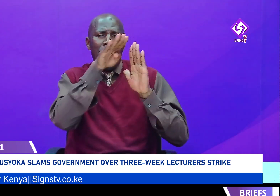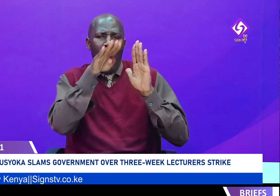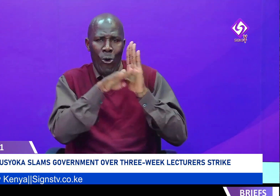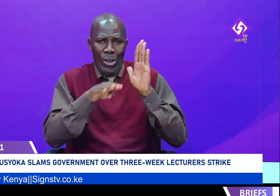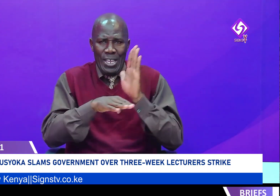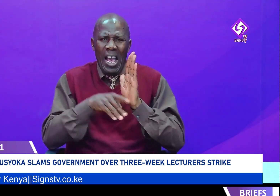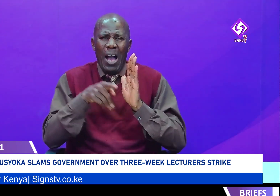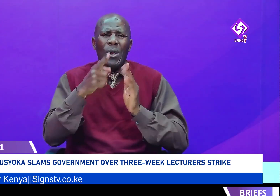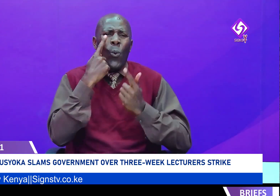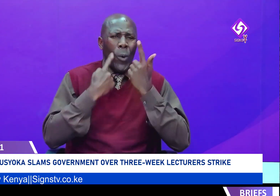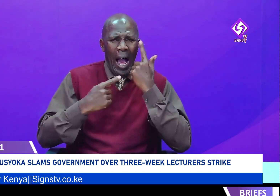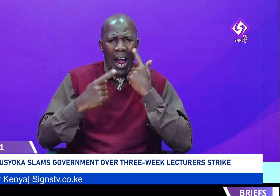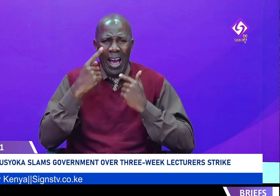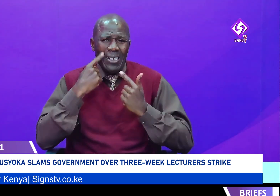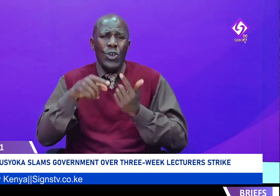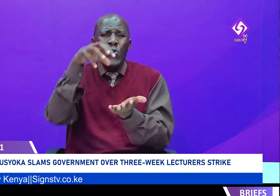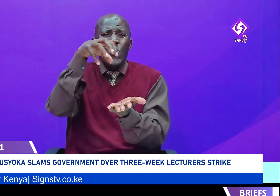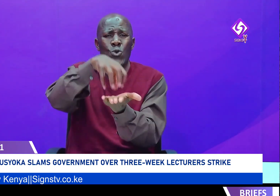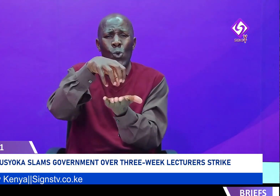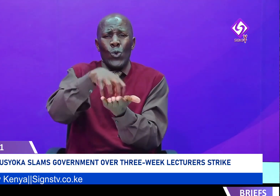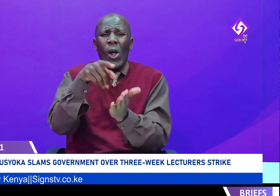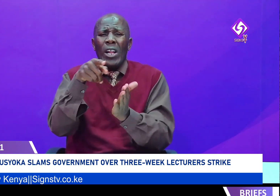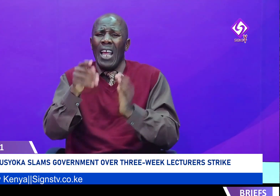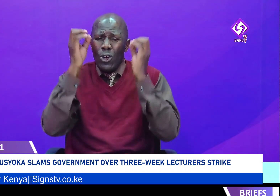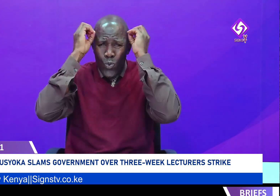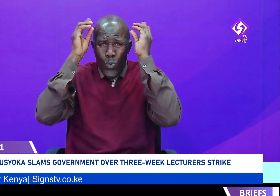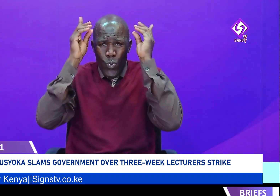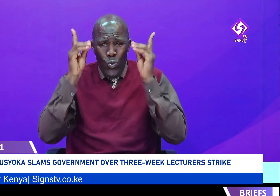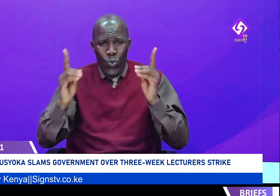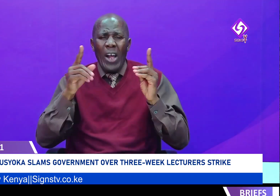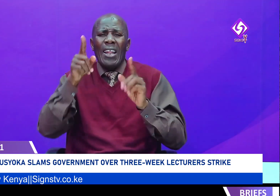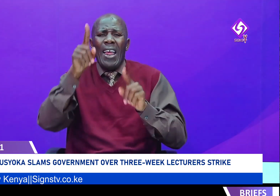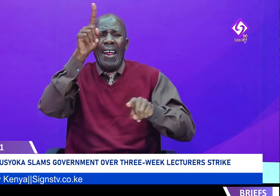on addressing the crisis facing the education sector.